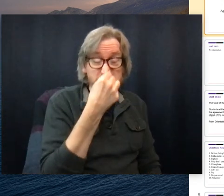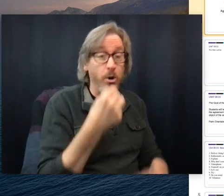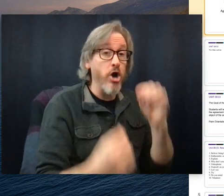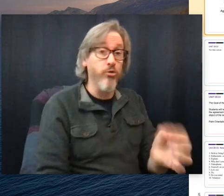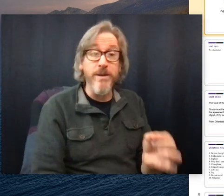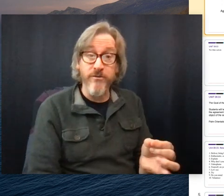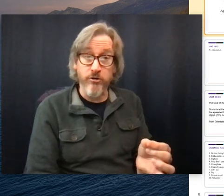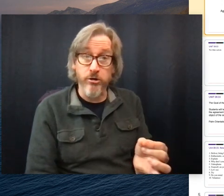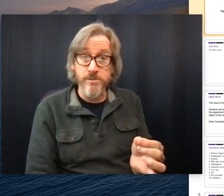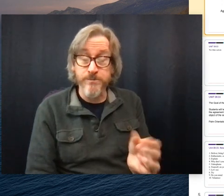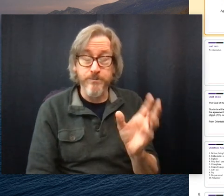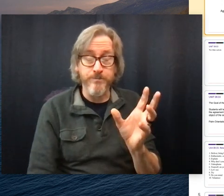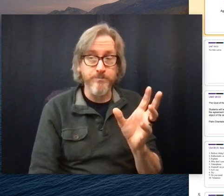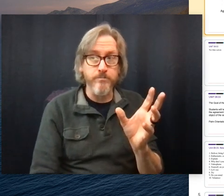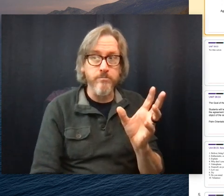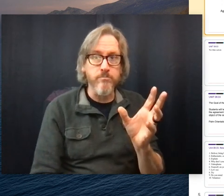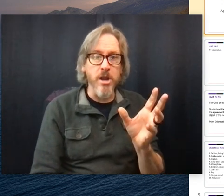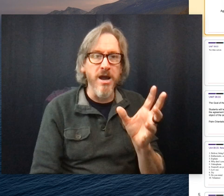Okay, so agreement verbs